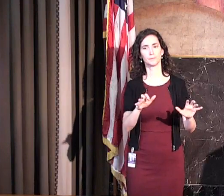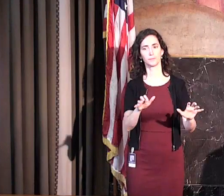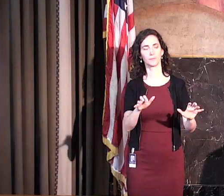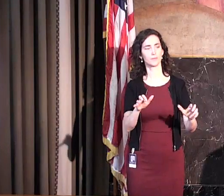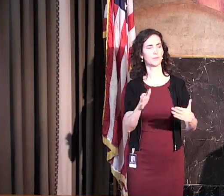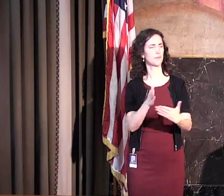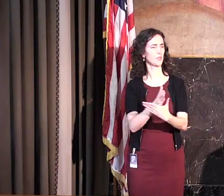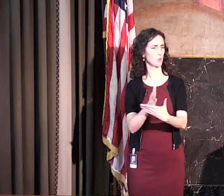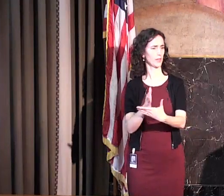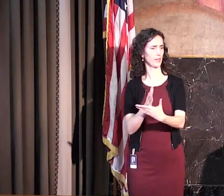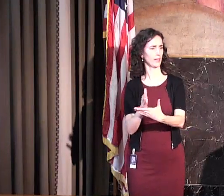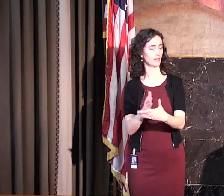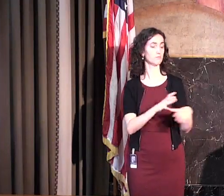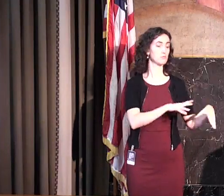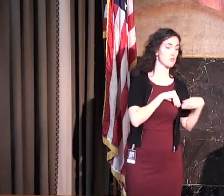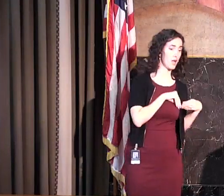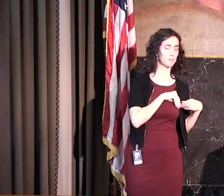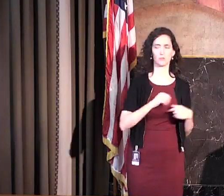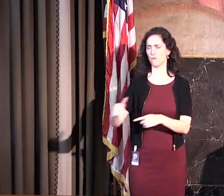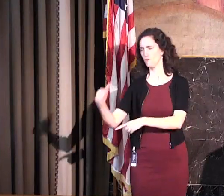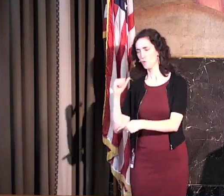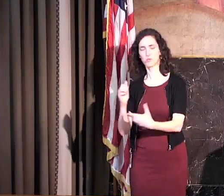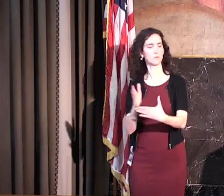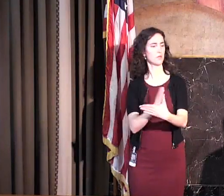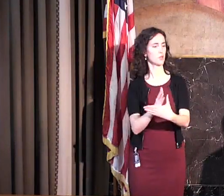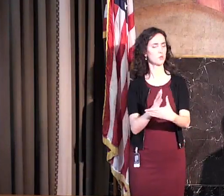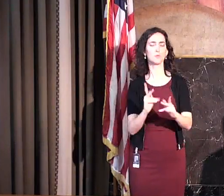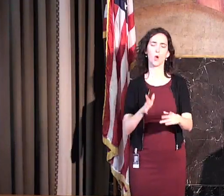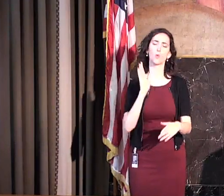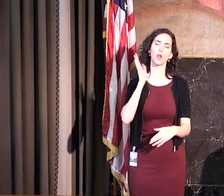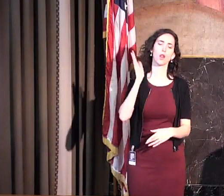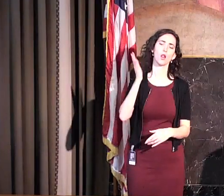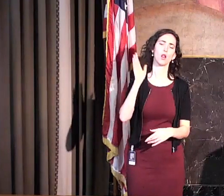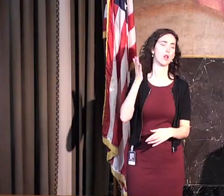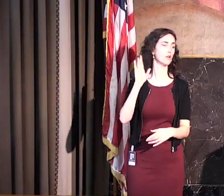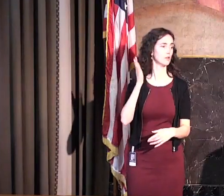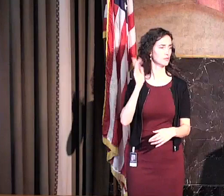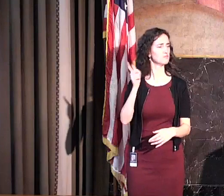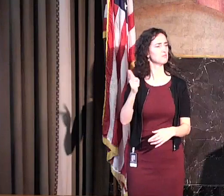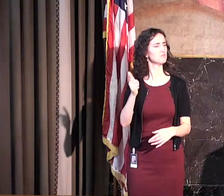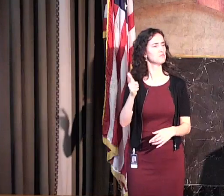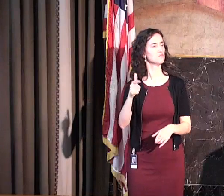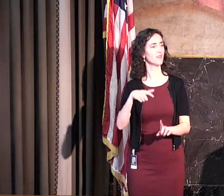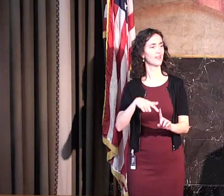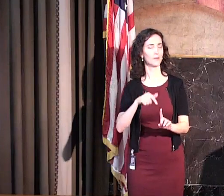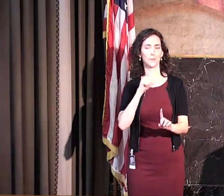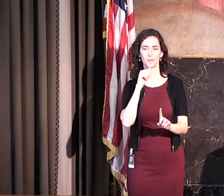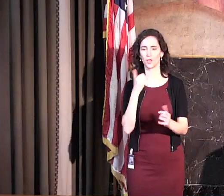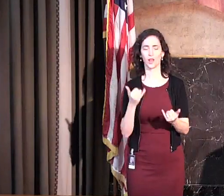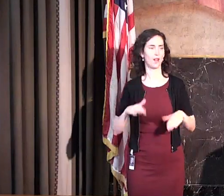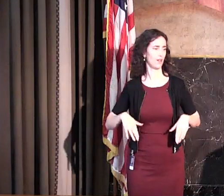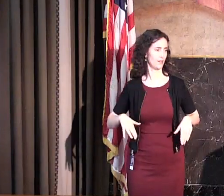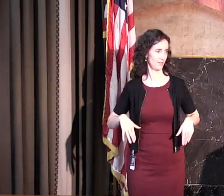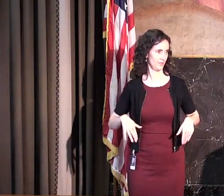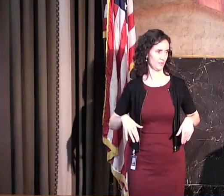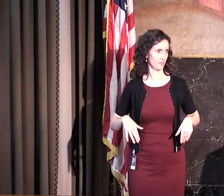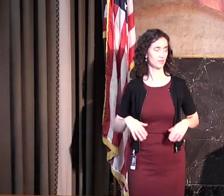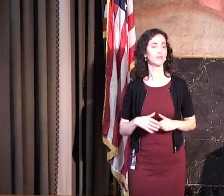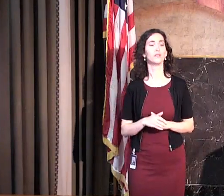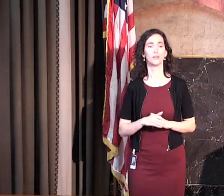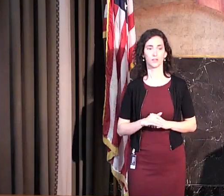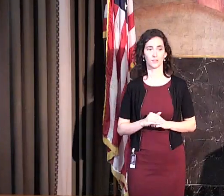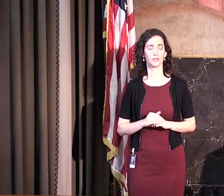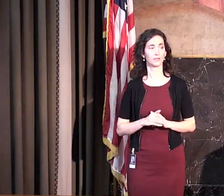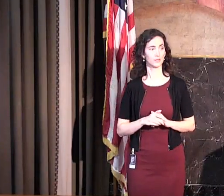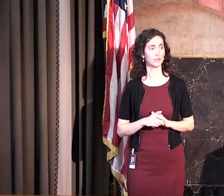middle here of individuals who likely will get vaccinated at some point. They're just not there yet. They remain on the